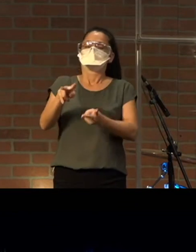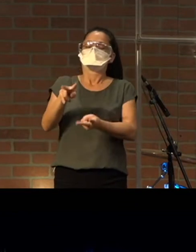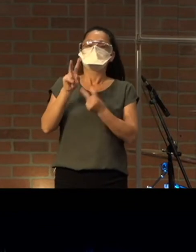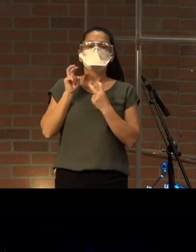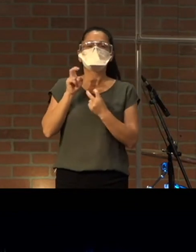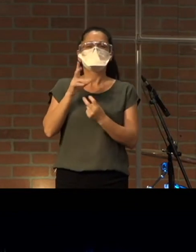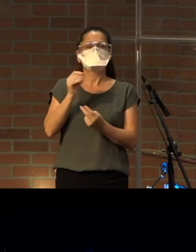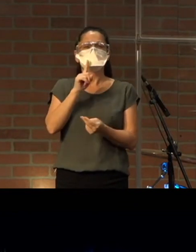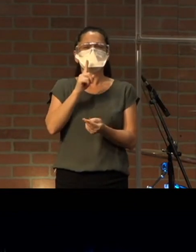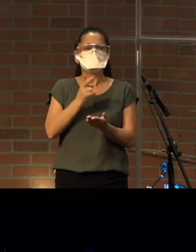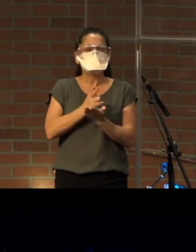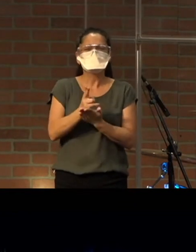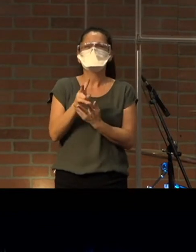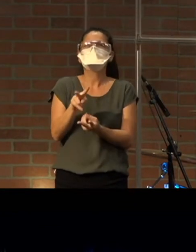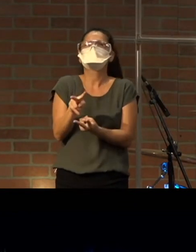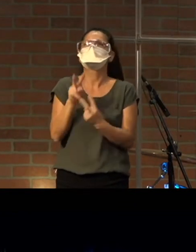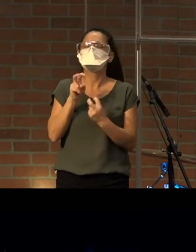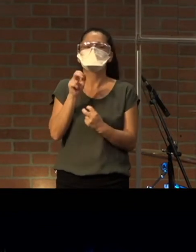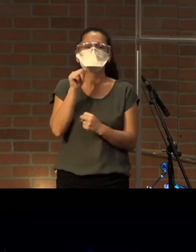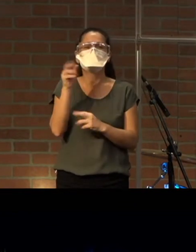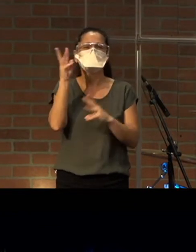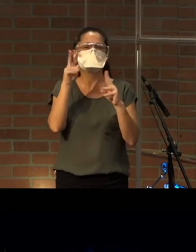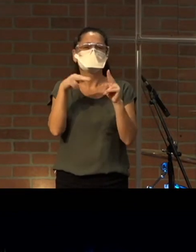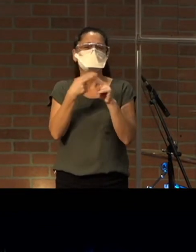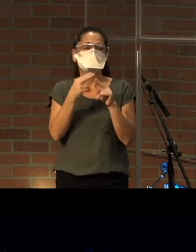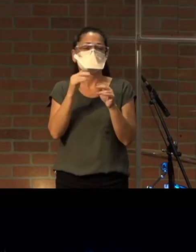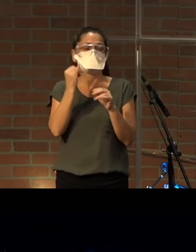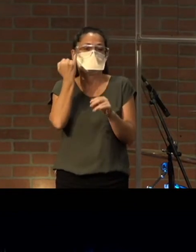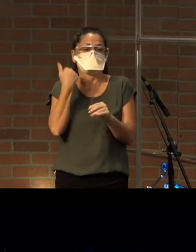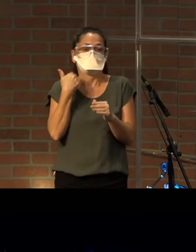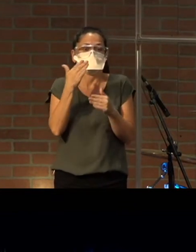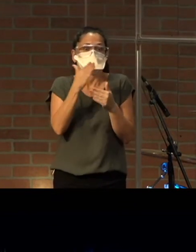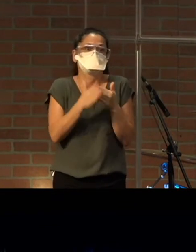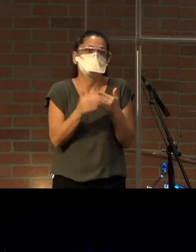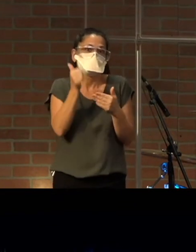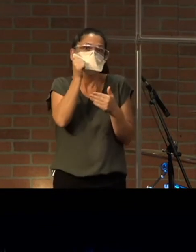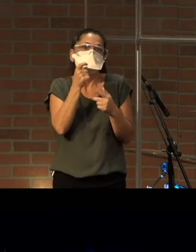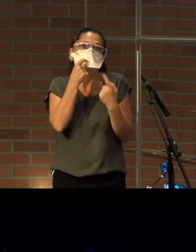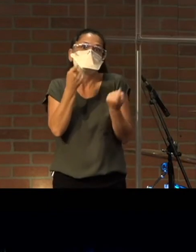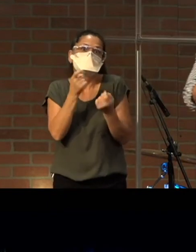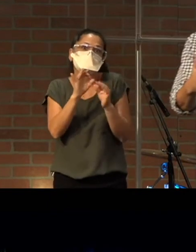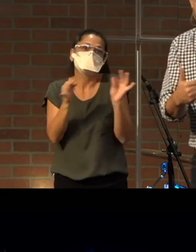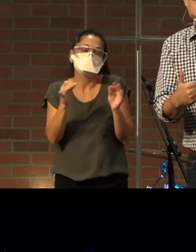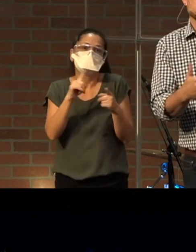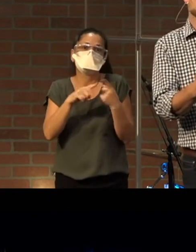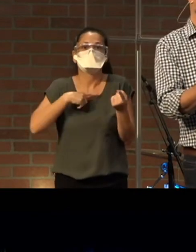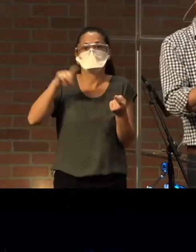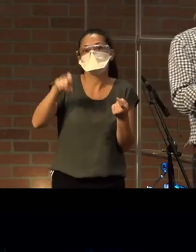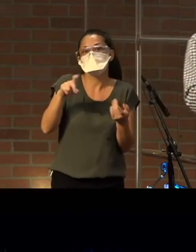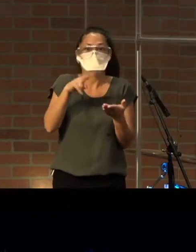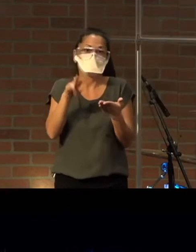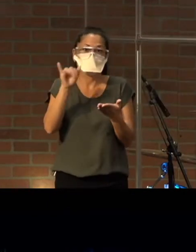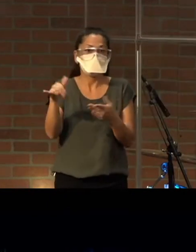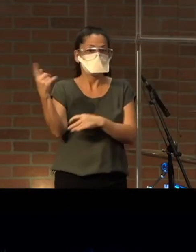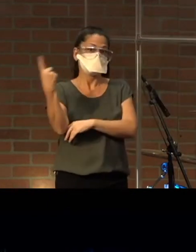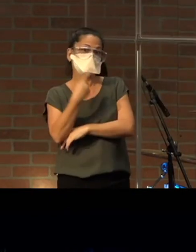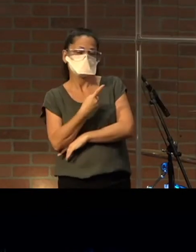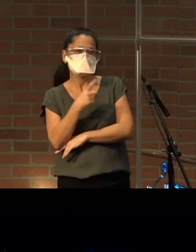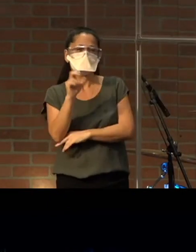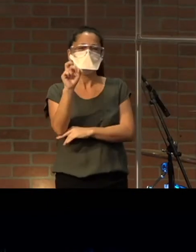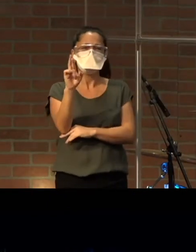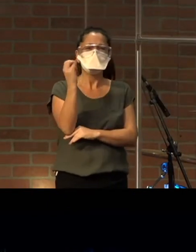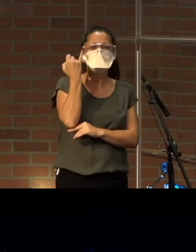truly receive it, and not worry about if I finish every single sentence of what I'm supposed to read that day,